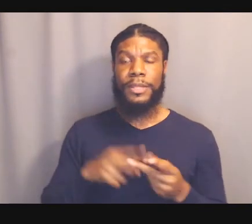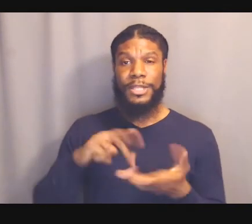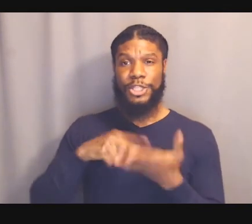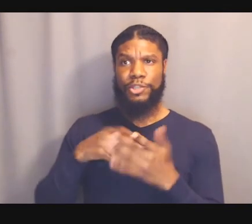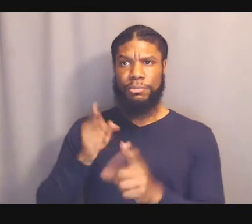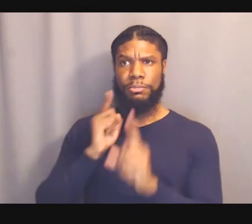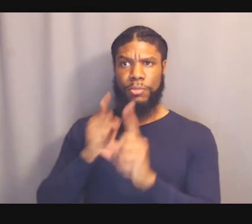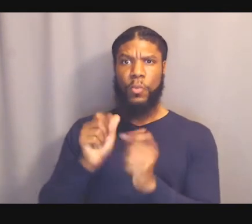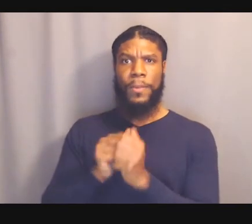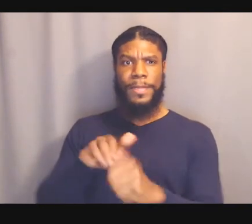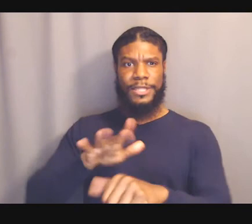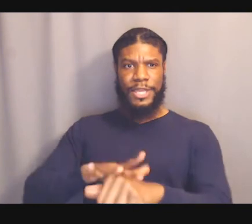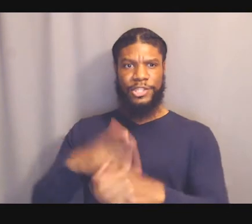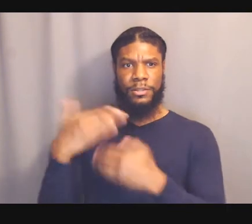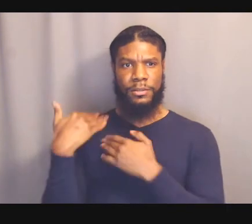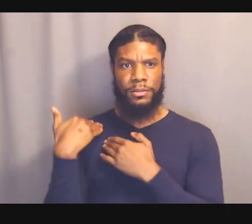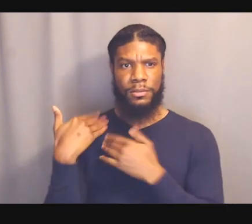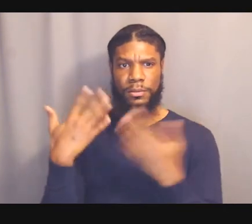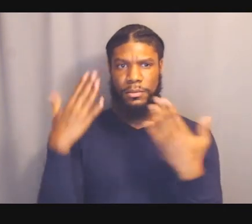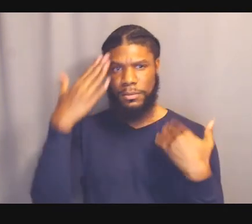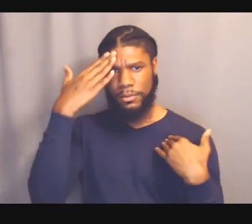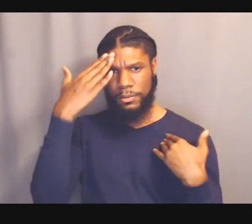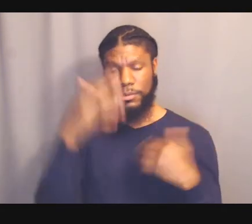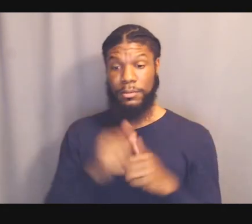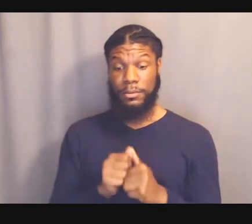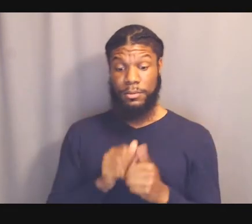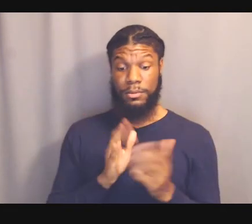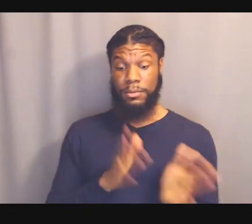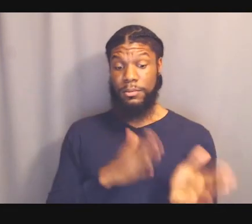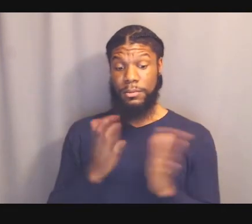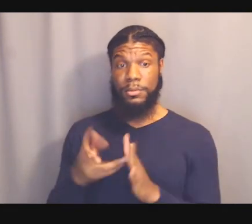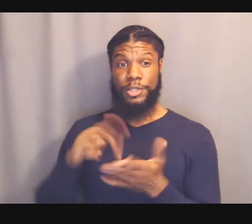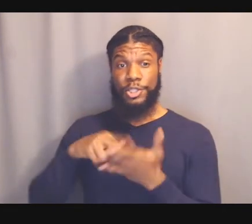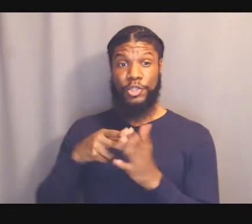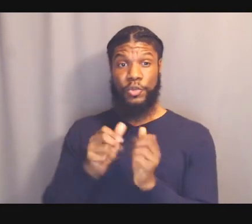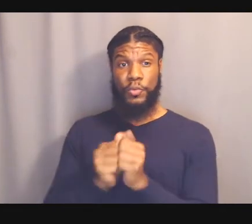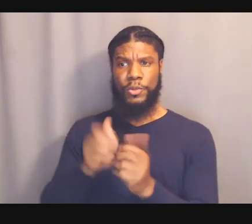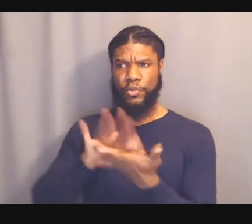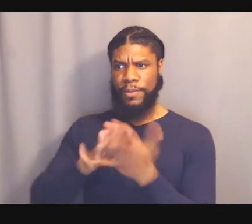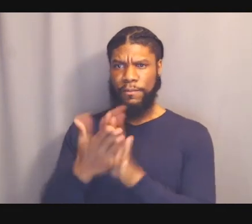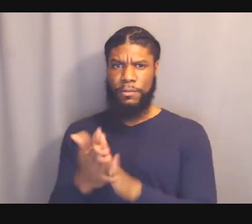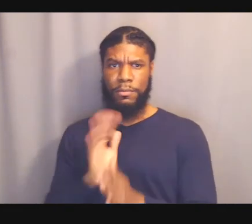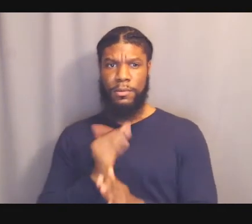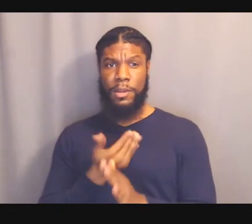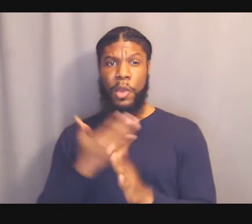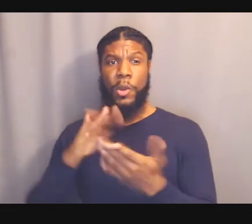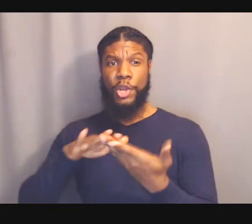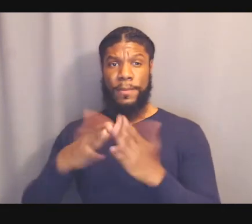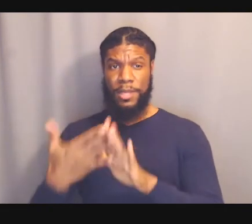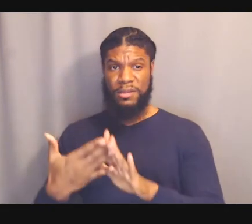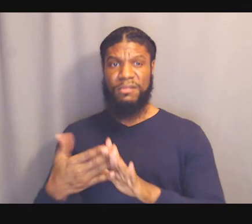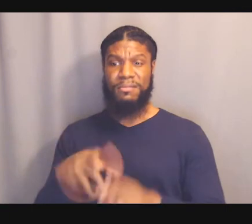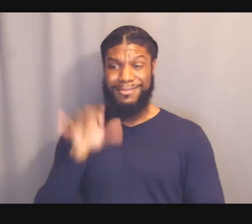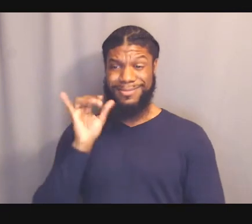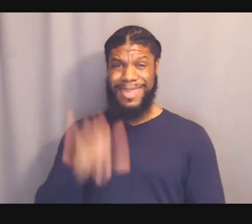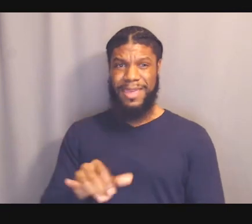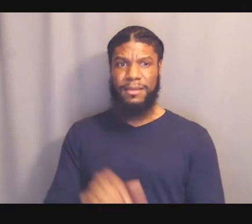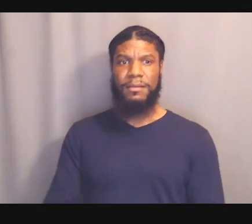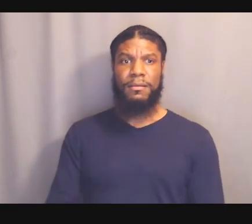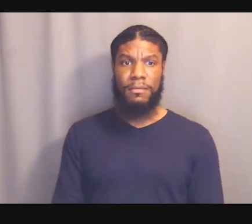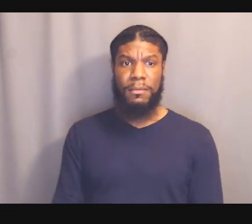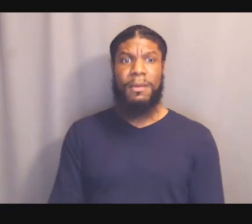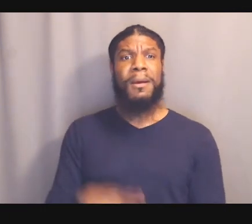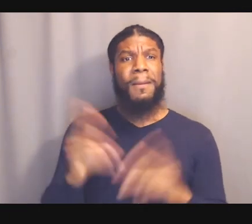touching, intentional in the transforming of our community. There are those who are